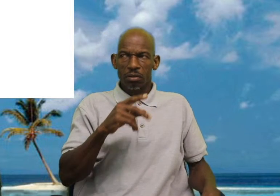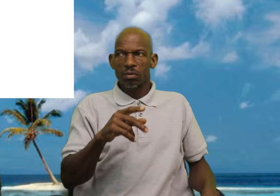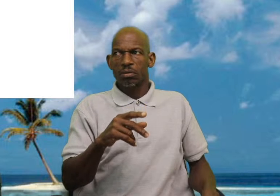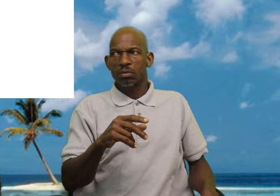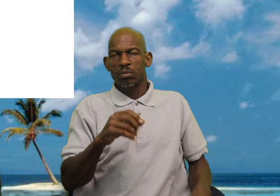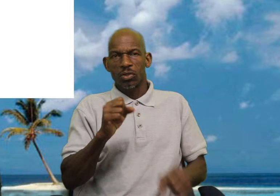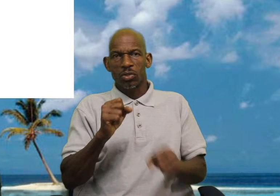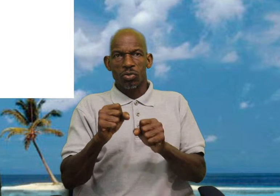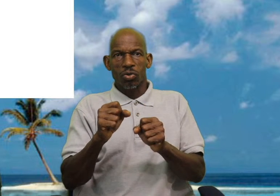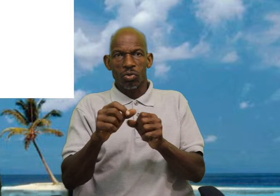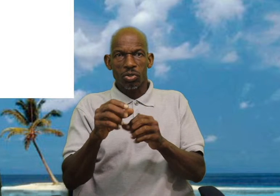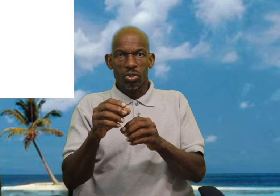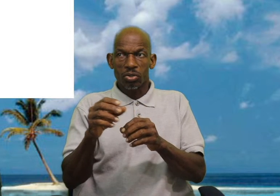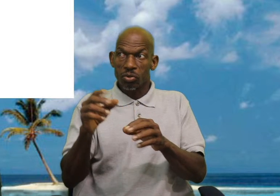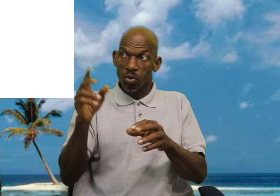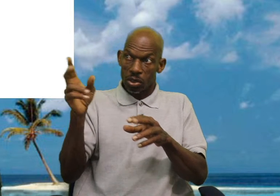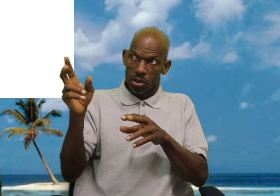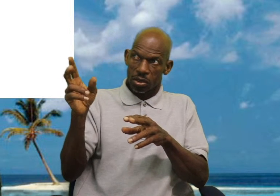replace the Selwyn.